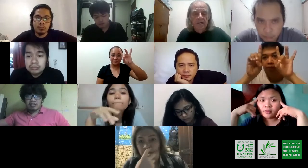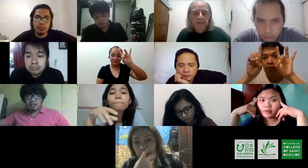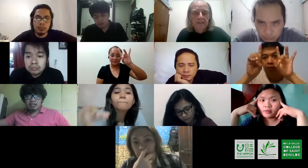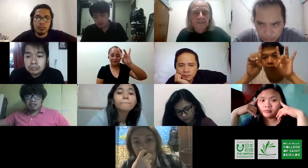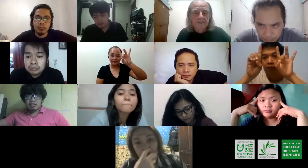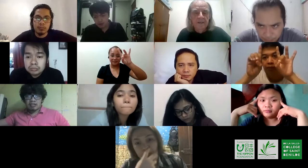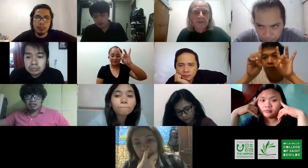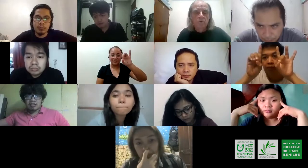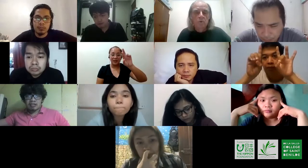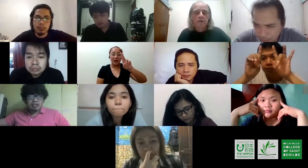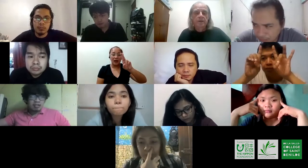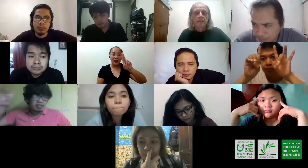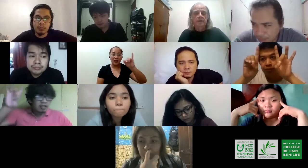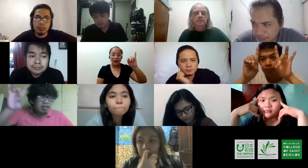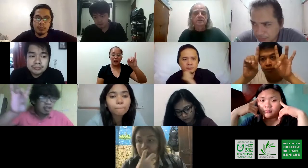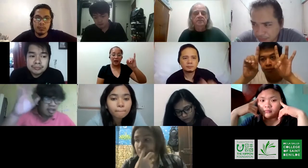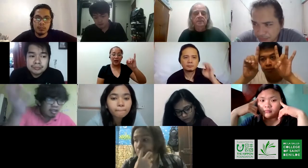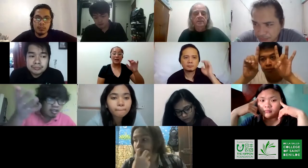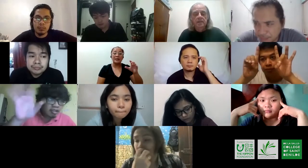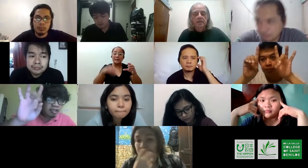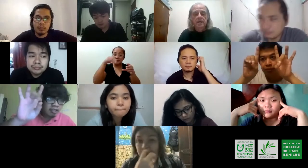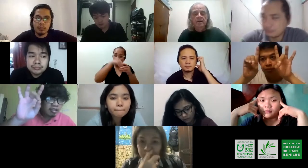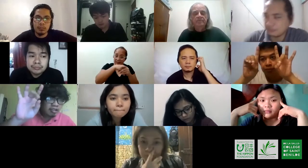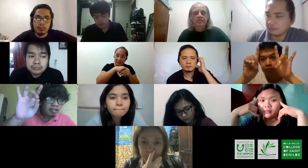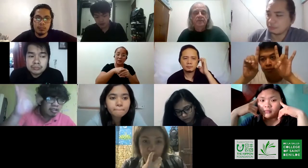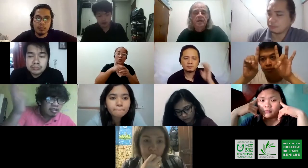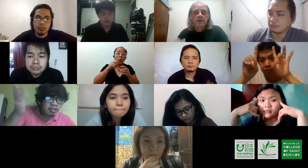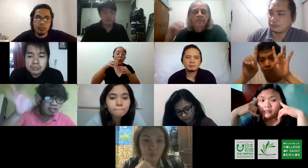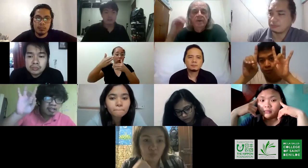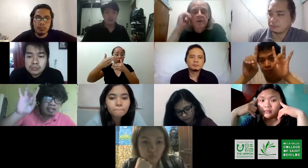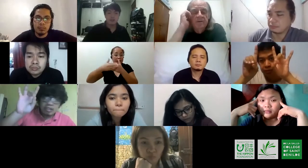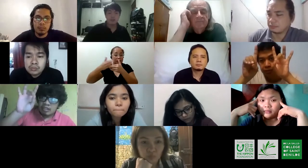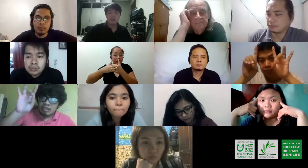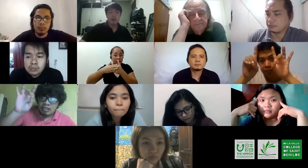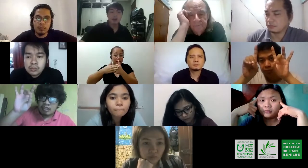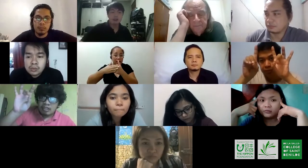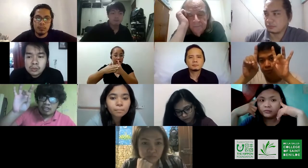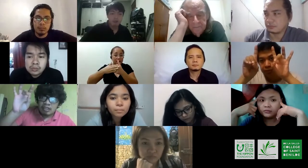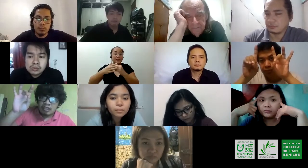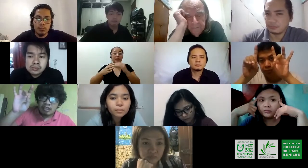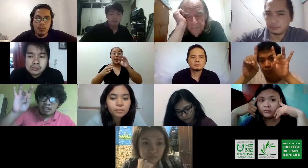Rennell Island is in or near. F, none of the above.